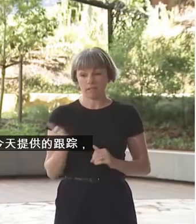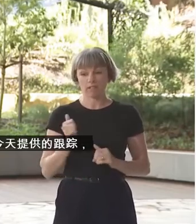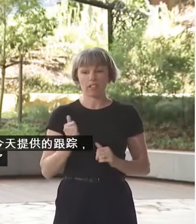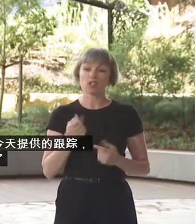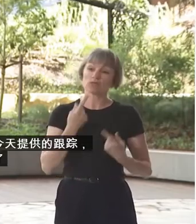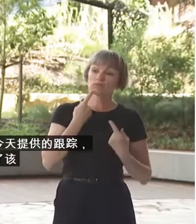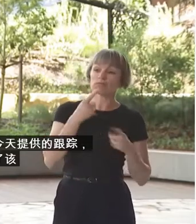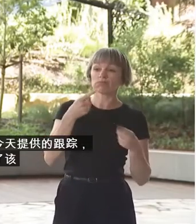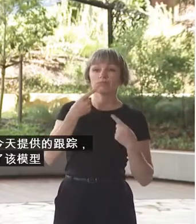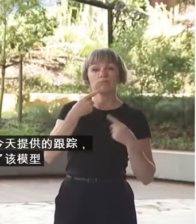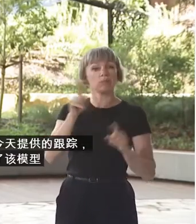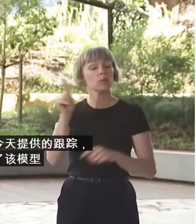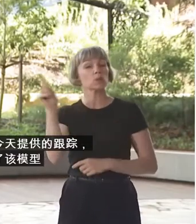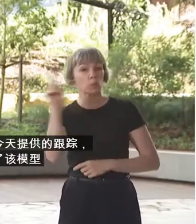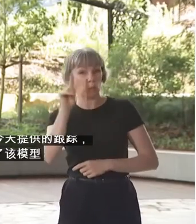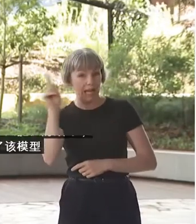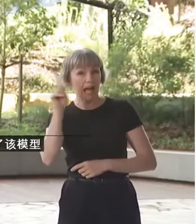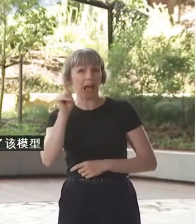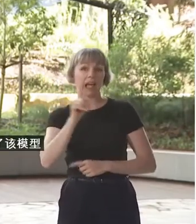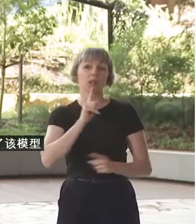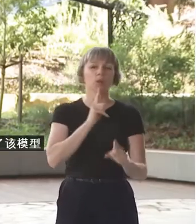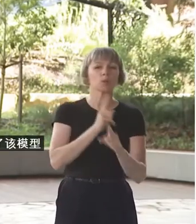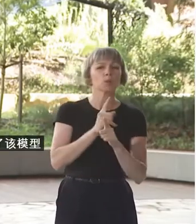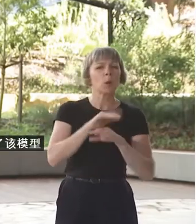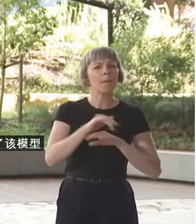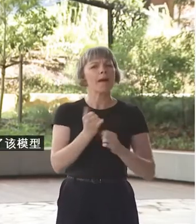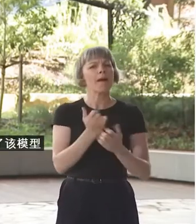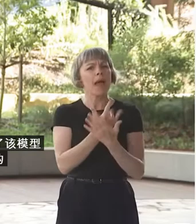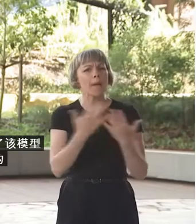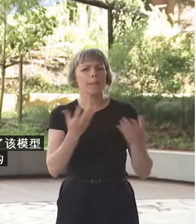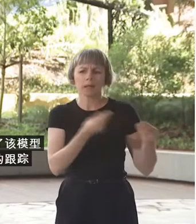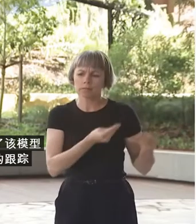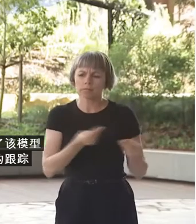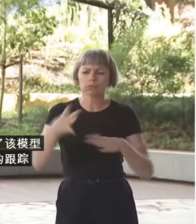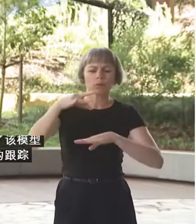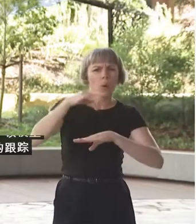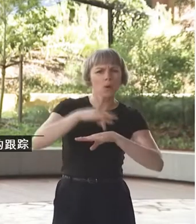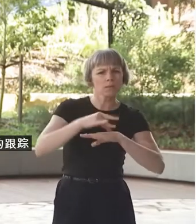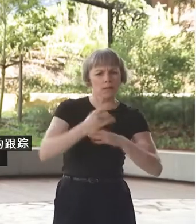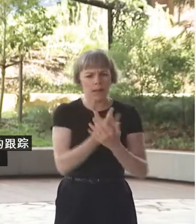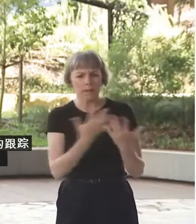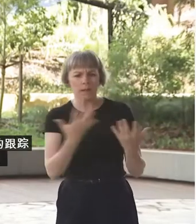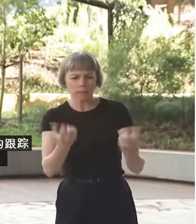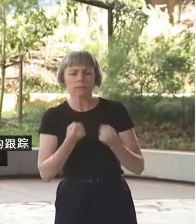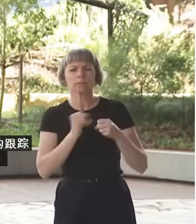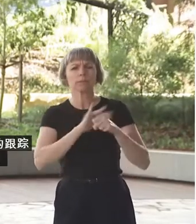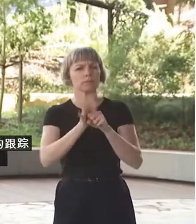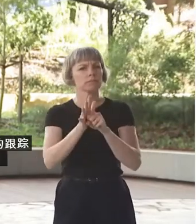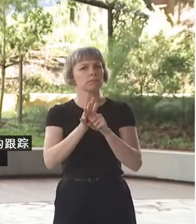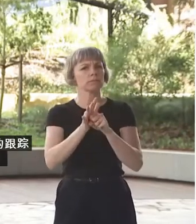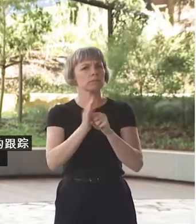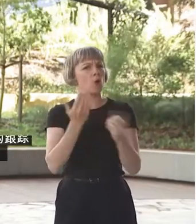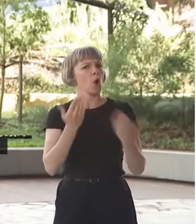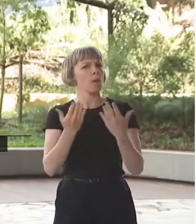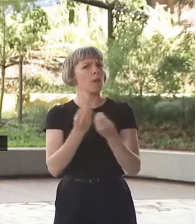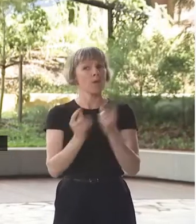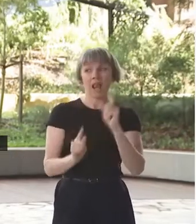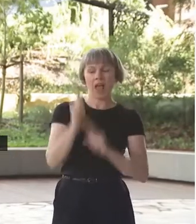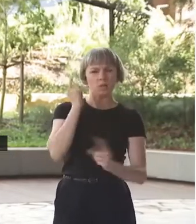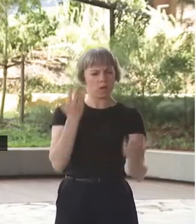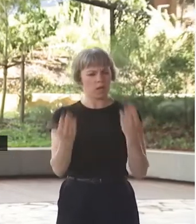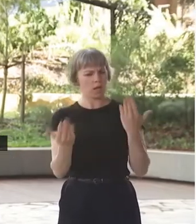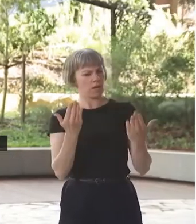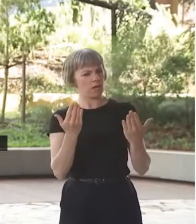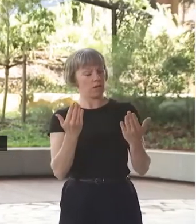today, we put that modelling out last week, and I think the tracking today is very reassuring. Please